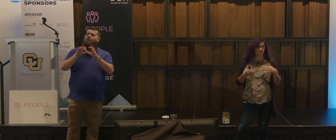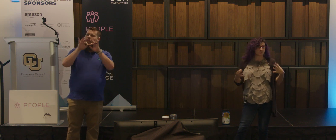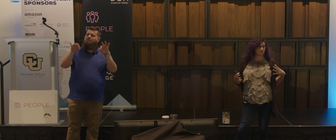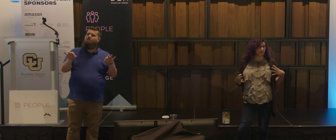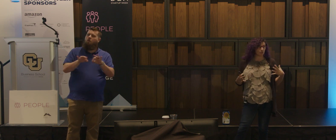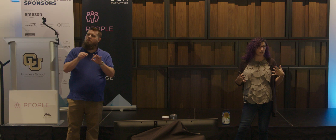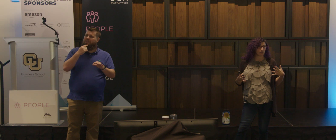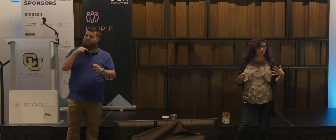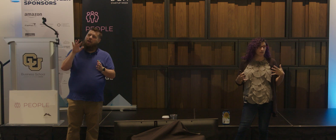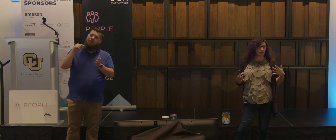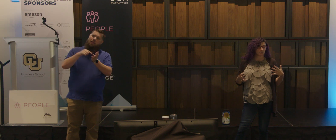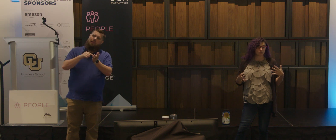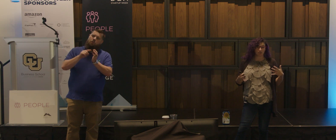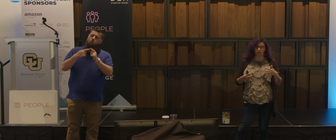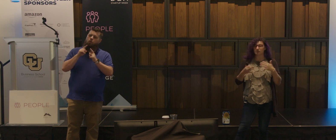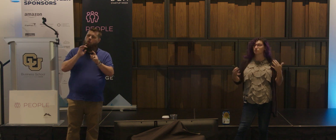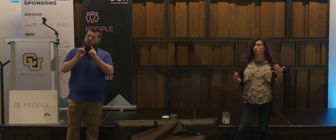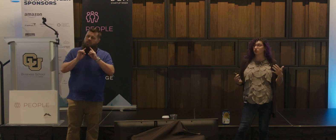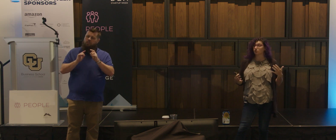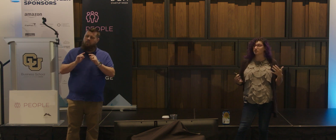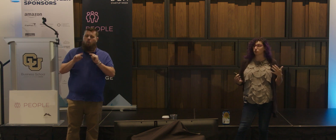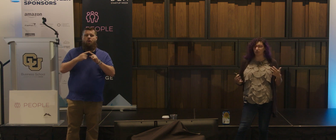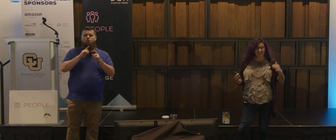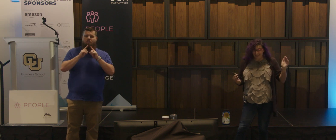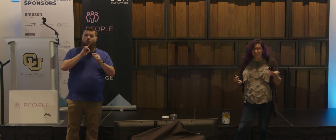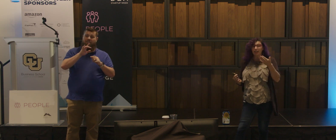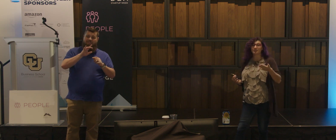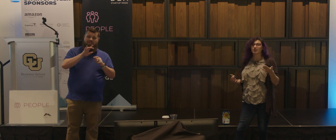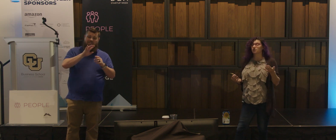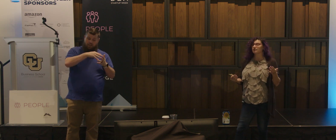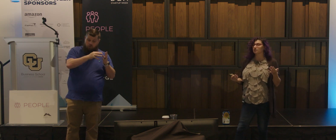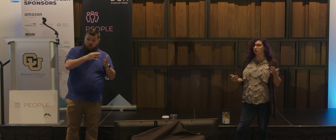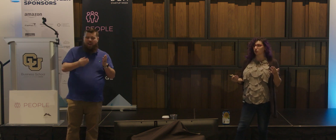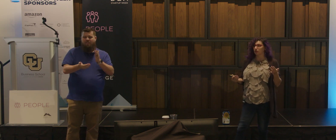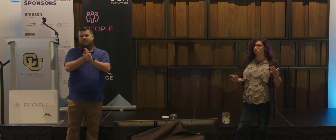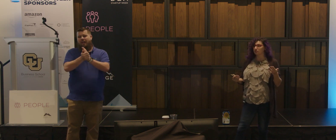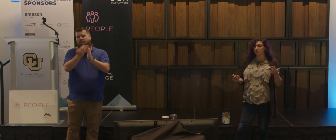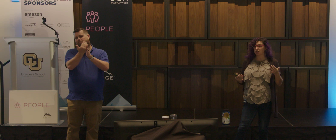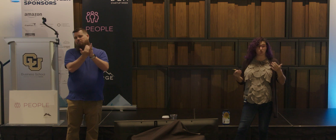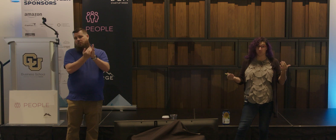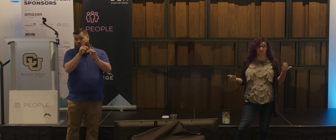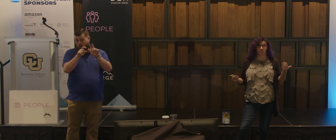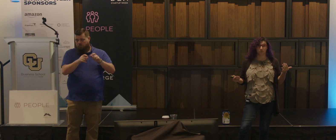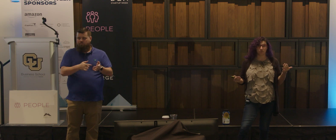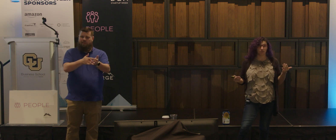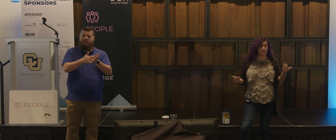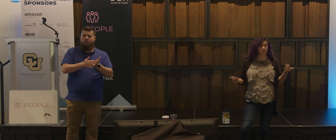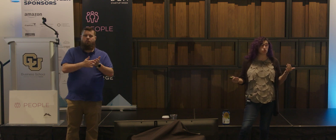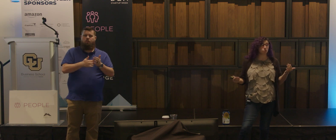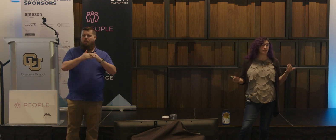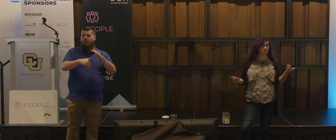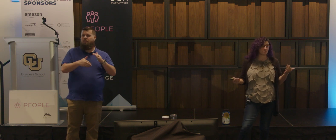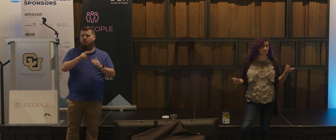that says this is when your conversation or this is when your interview is scheduled, and I've attached this list of interview questions. It takes you